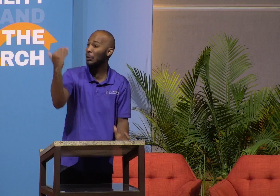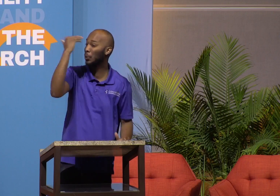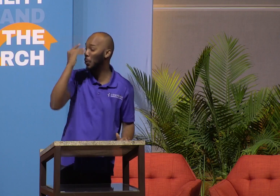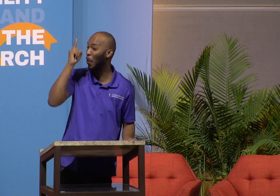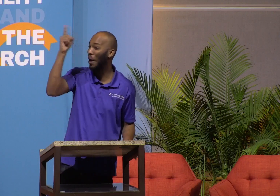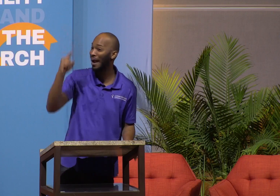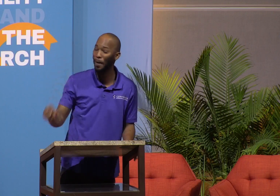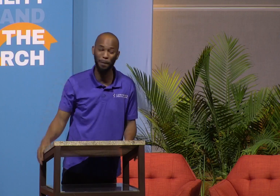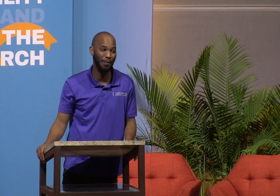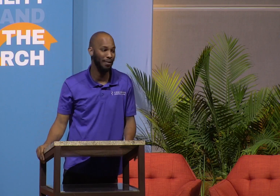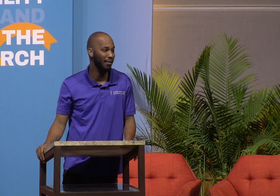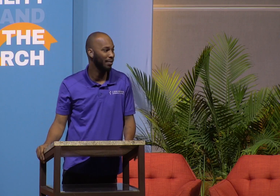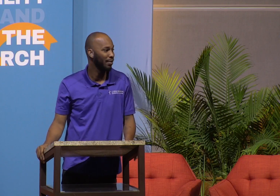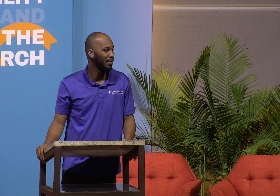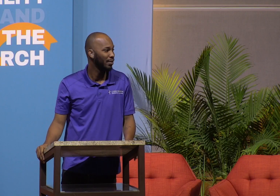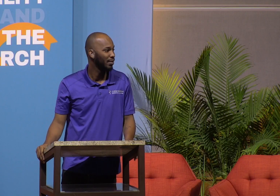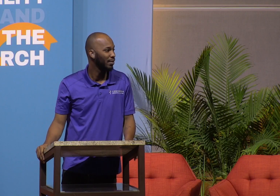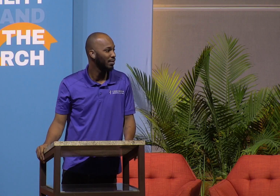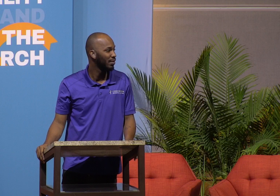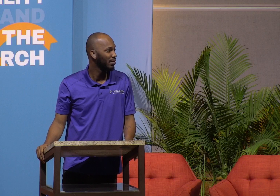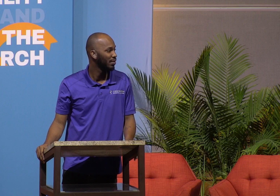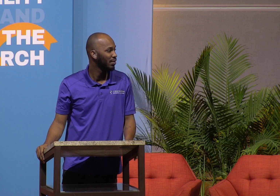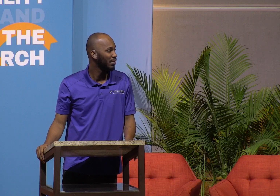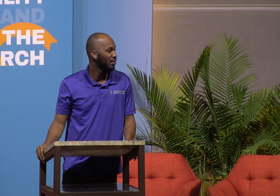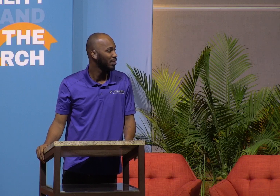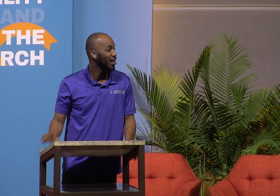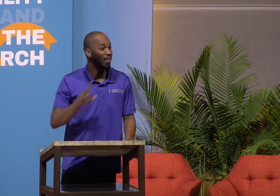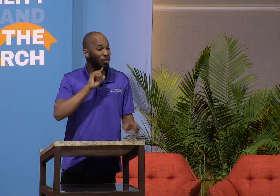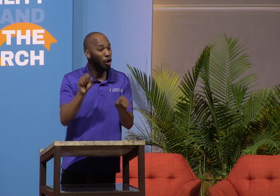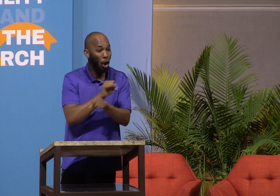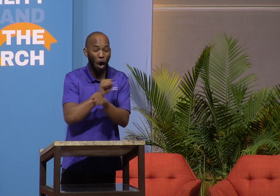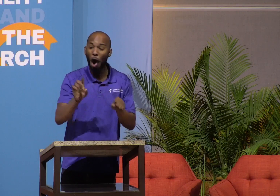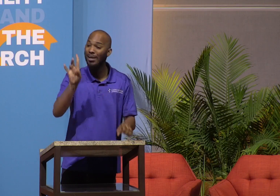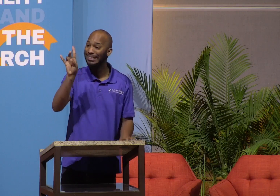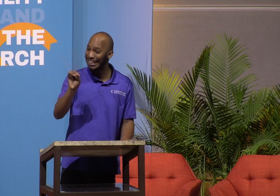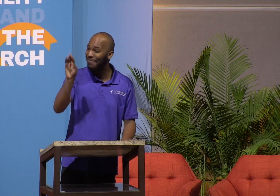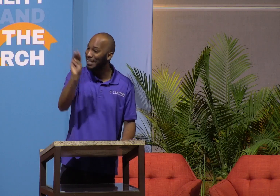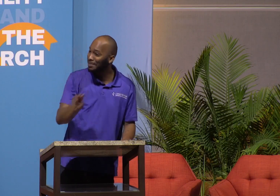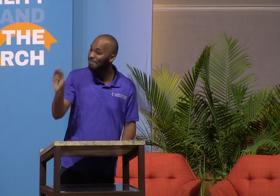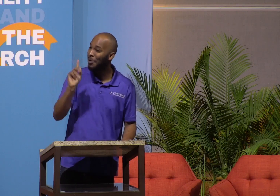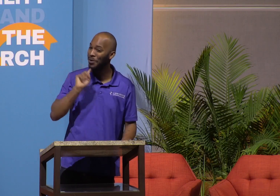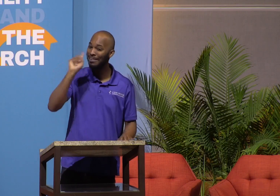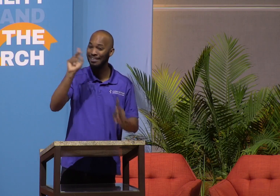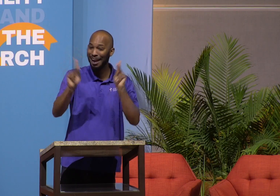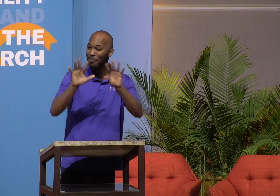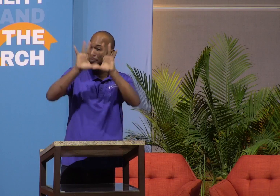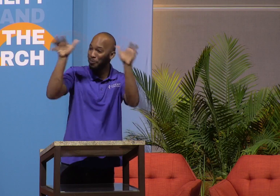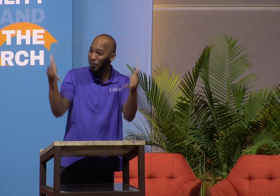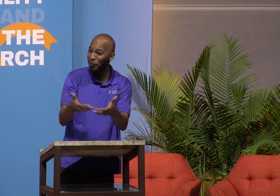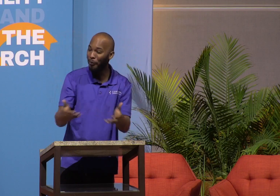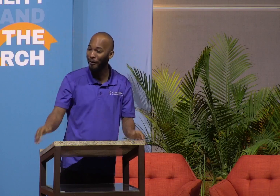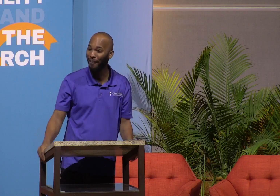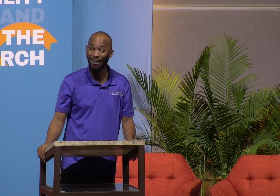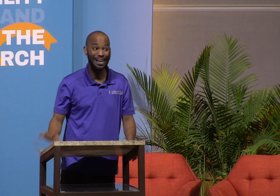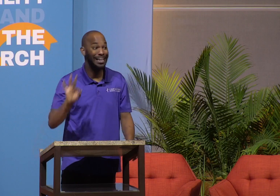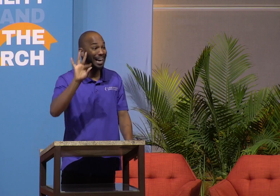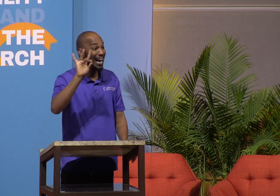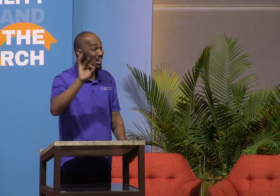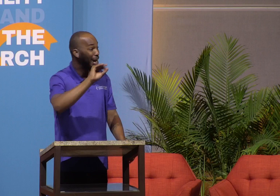your message. They're missing out on scripture. They're missing out on connecting to Christ.